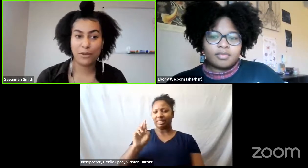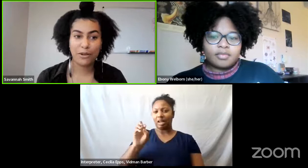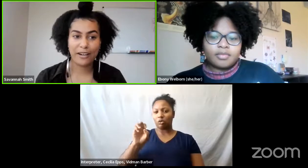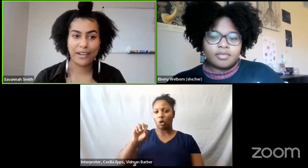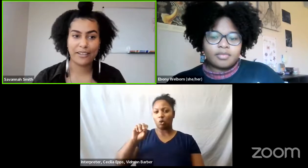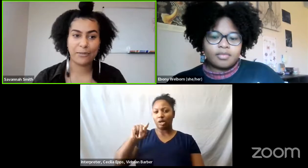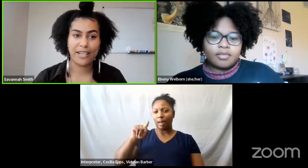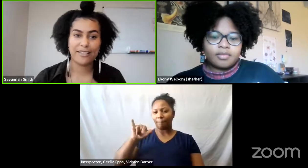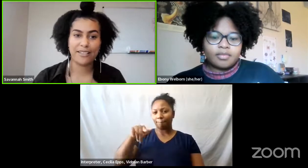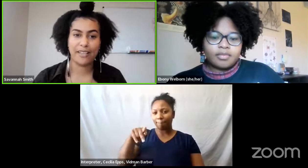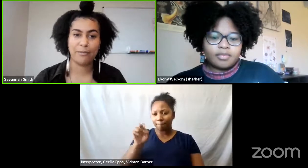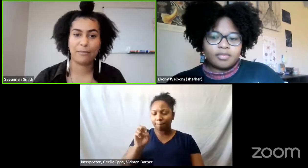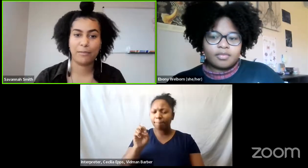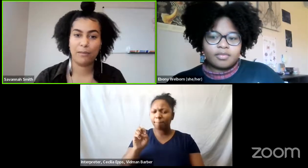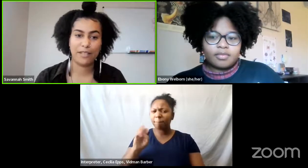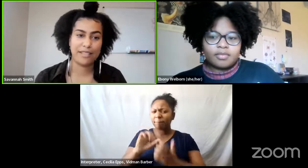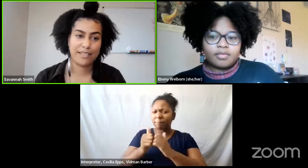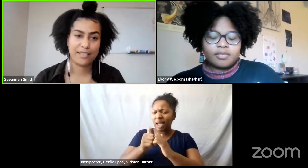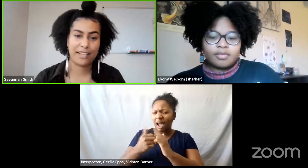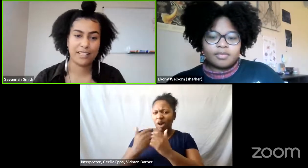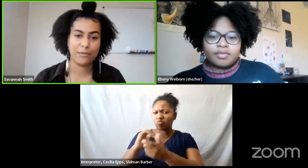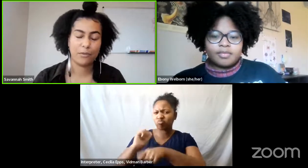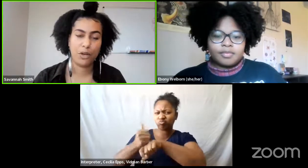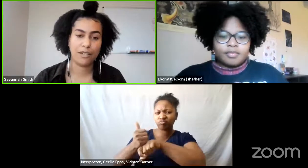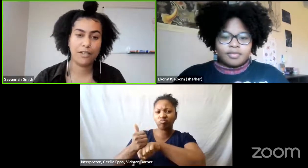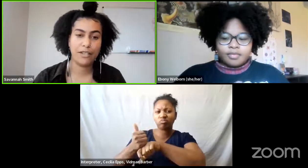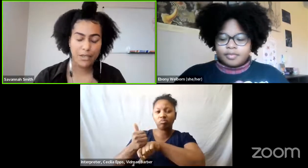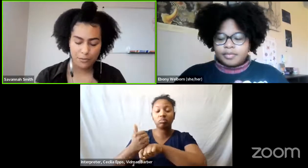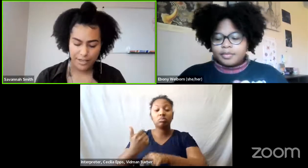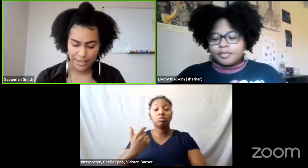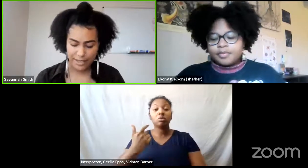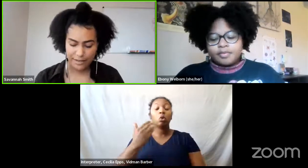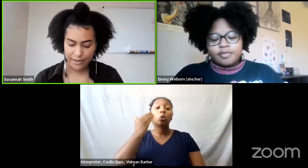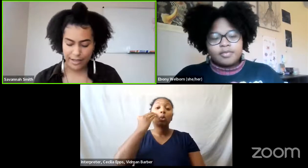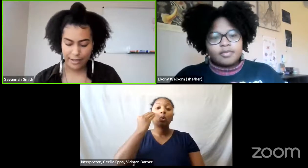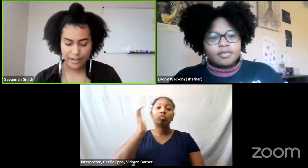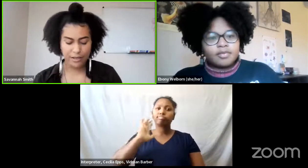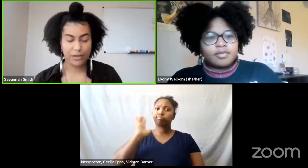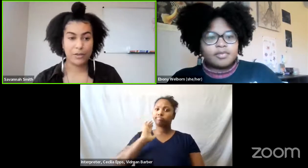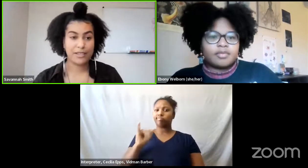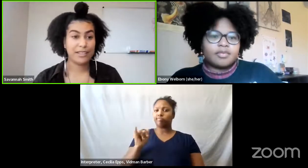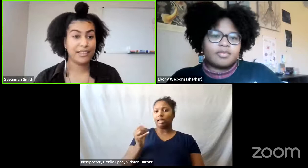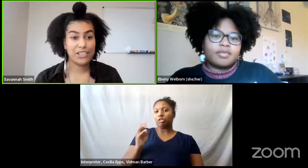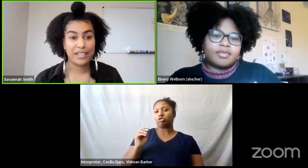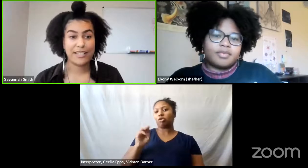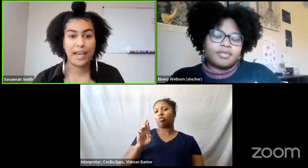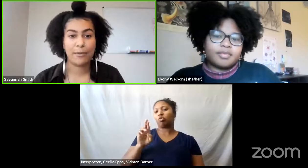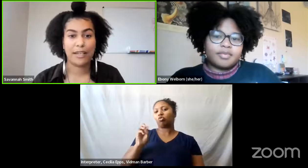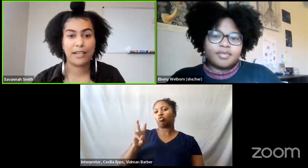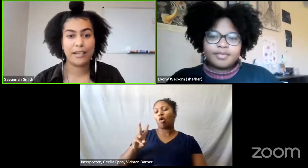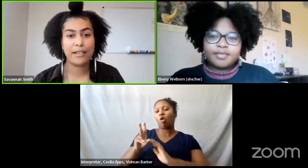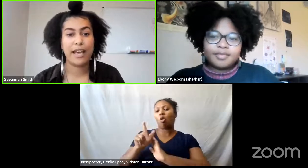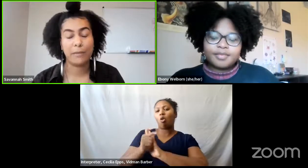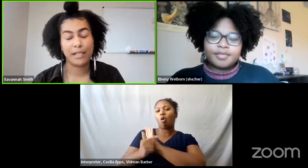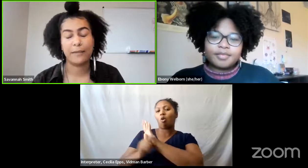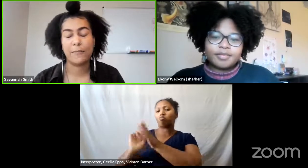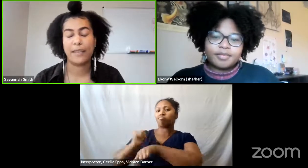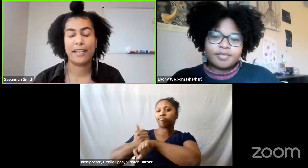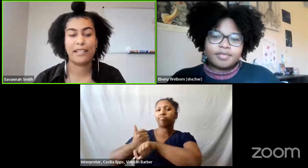at Jim Crow era, the ways that Black people have been disconnected from water, we see that there was lynchings